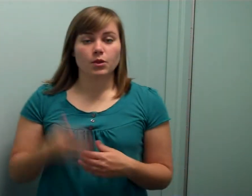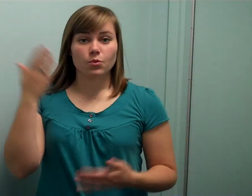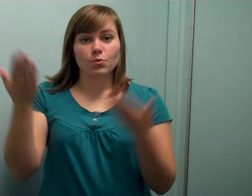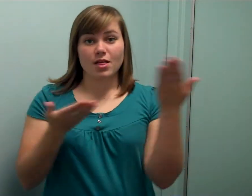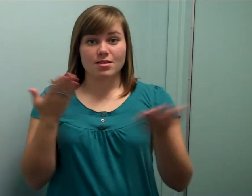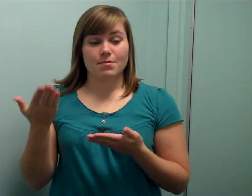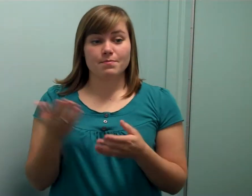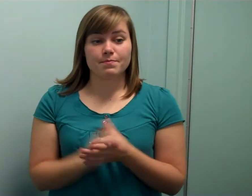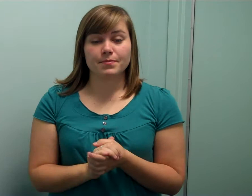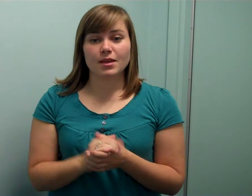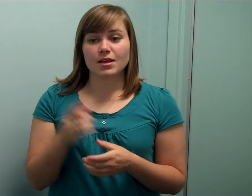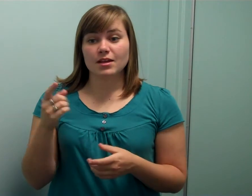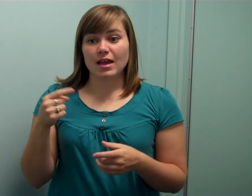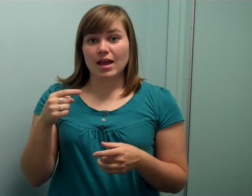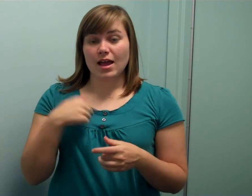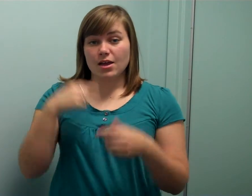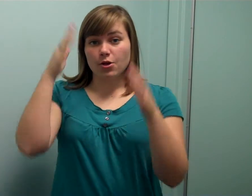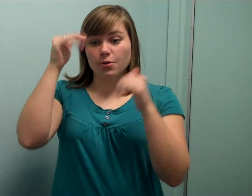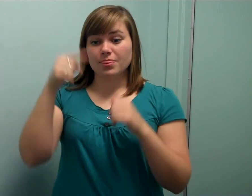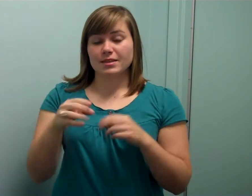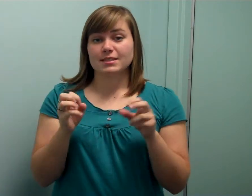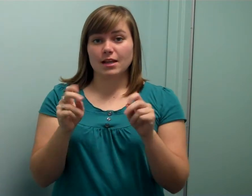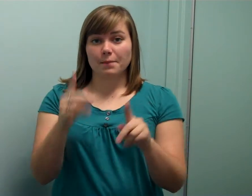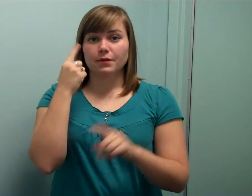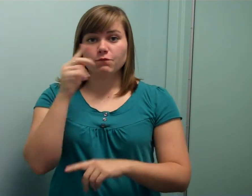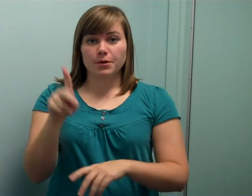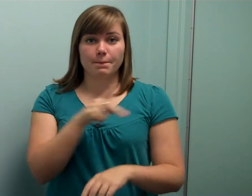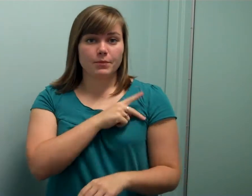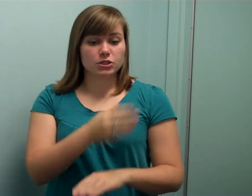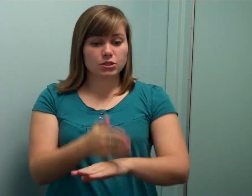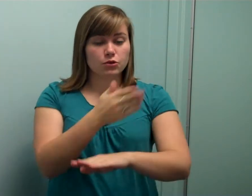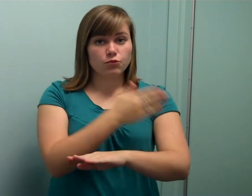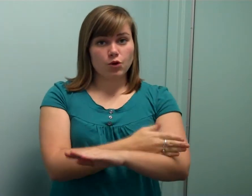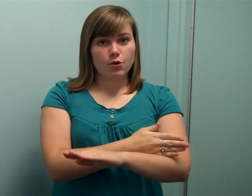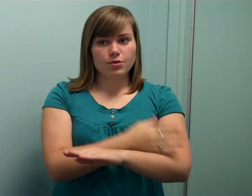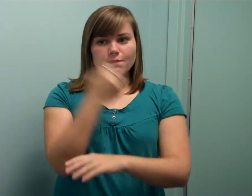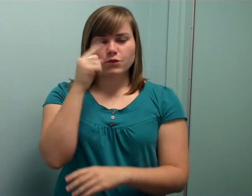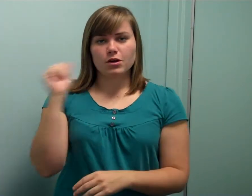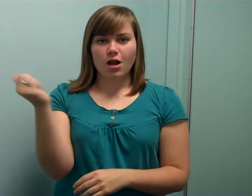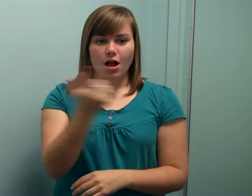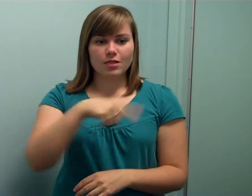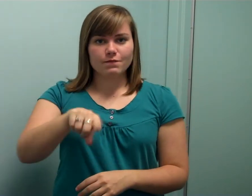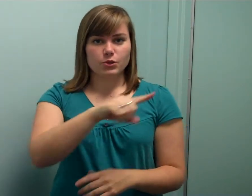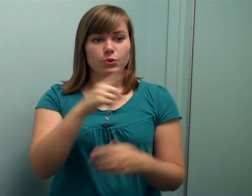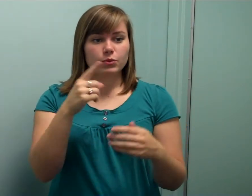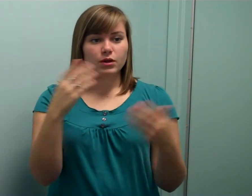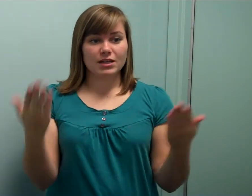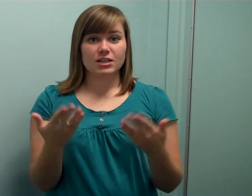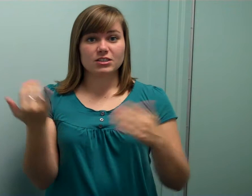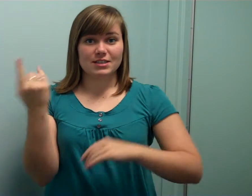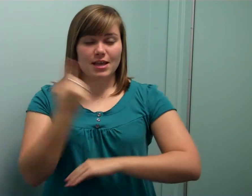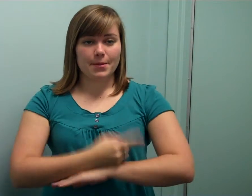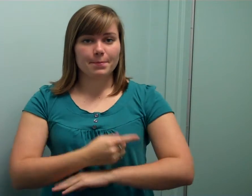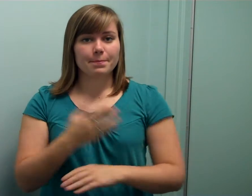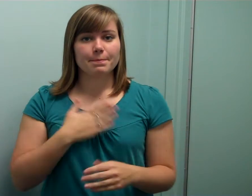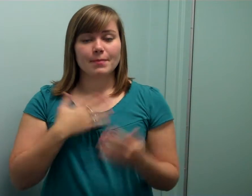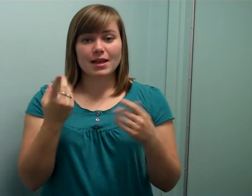Welcome to what I hope will be an opportunity for personal growth to all who join me today. My name is Jenna